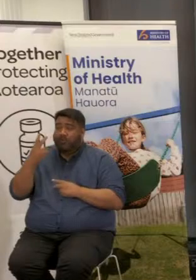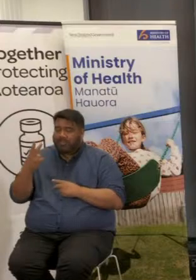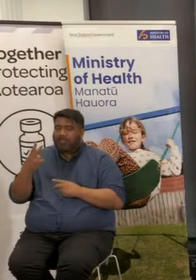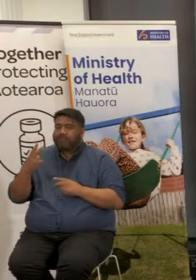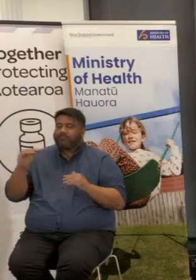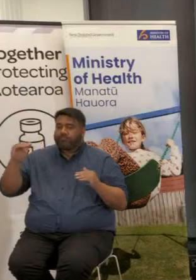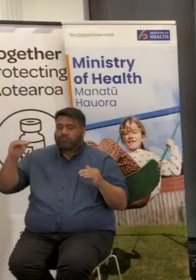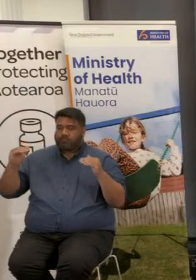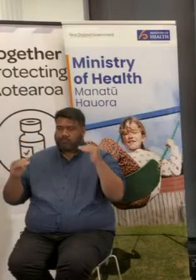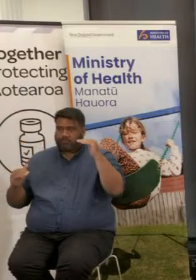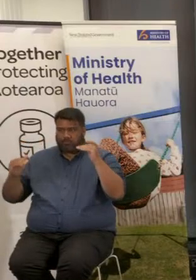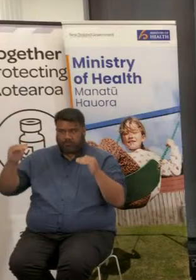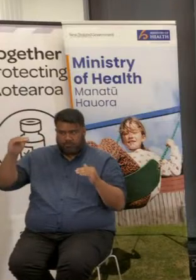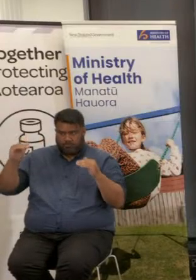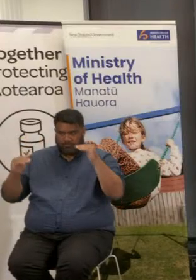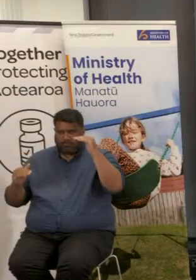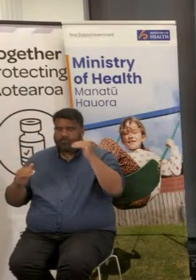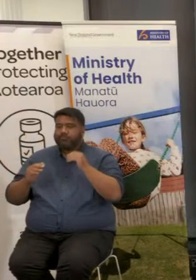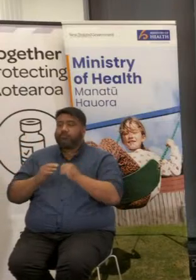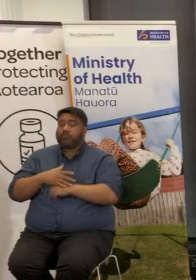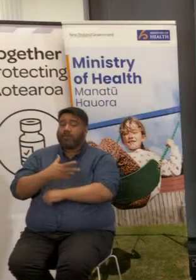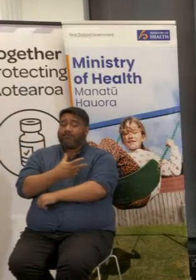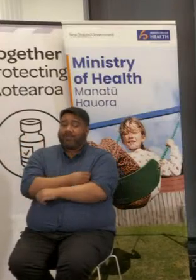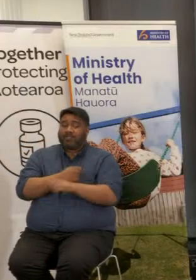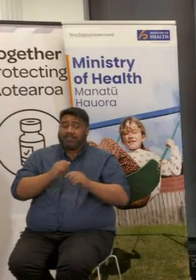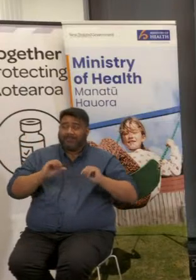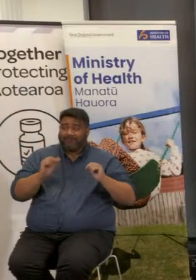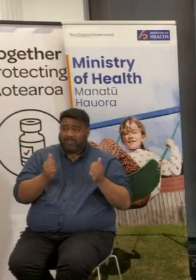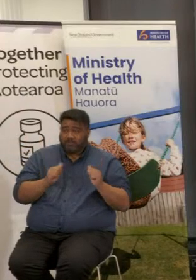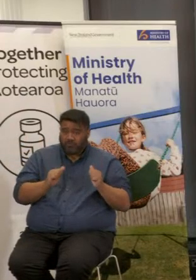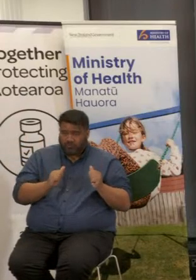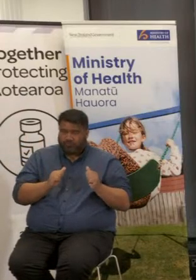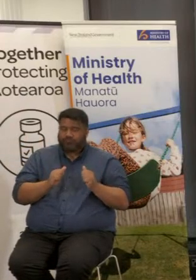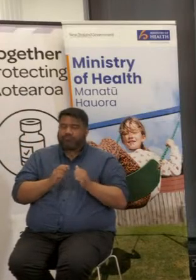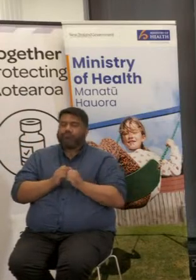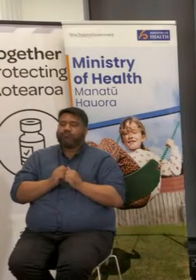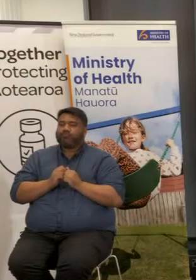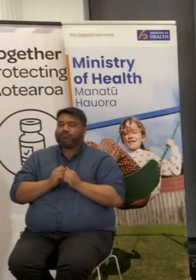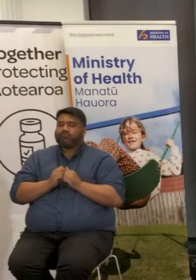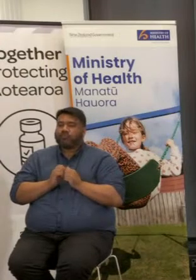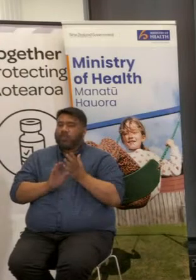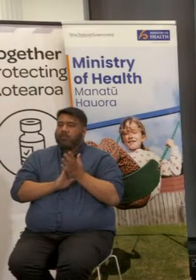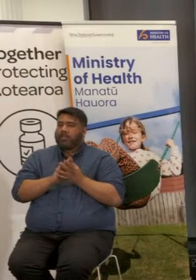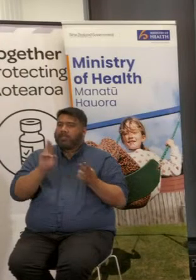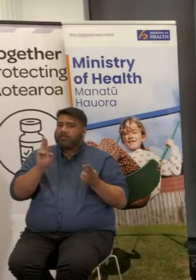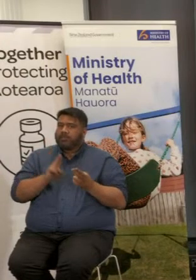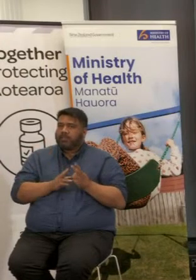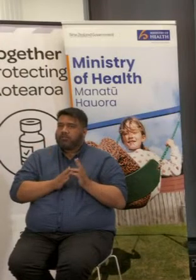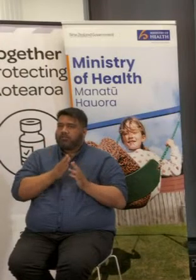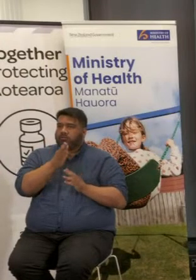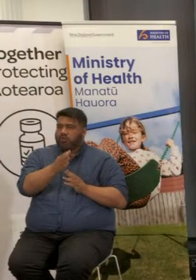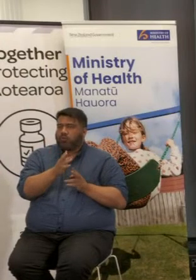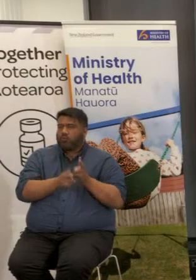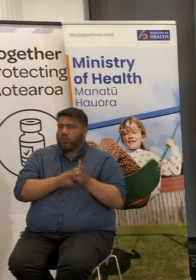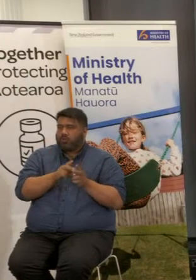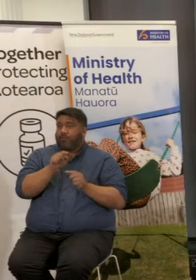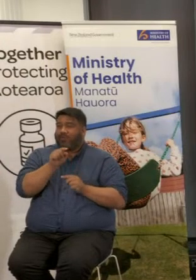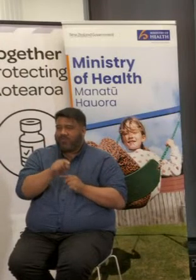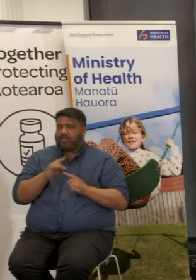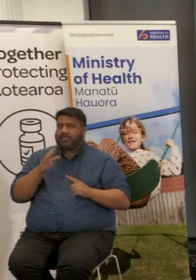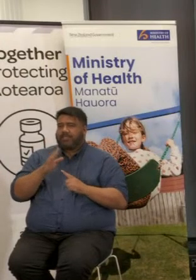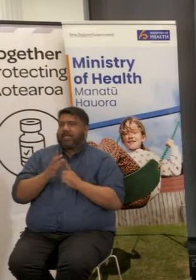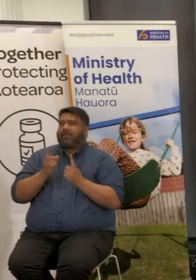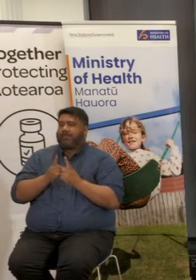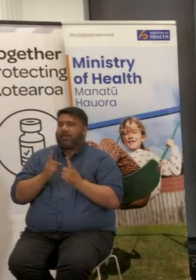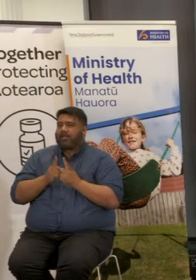each day and the proportion of hospitalisations is growing amongst our vaccinated population. But the key thing here is